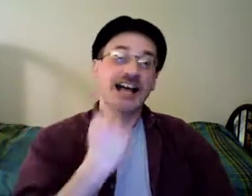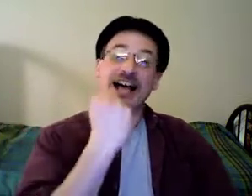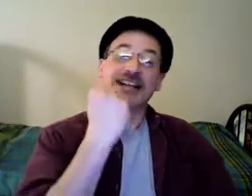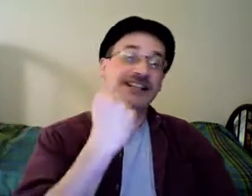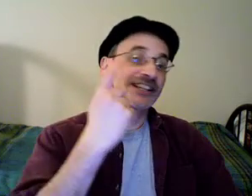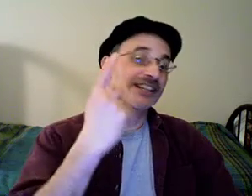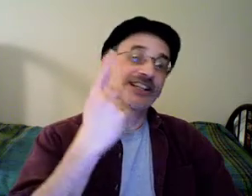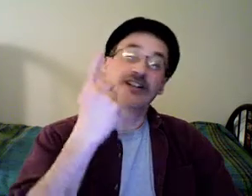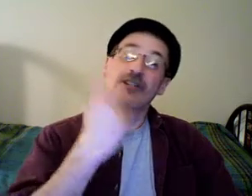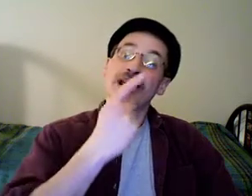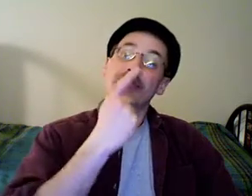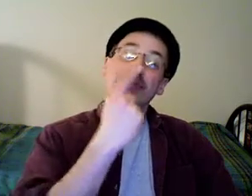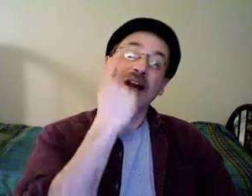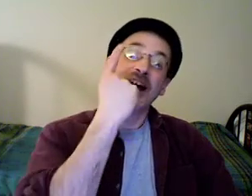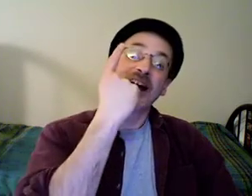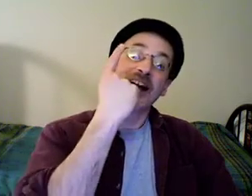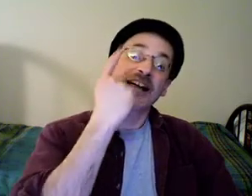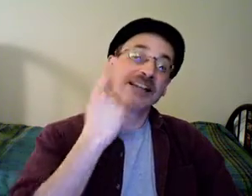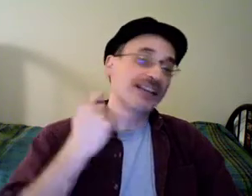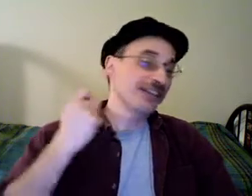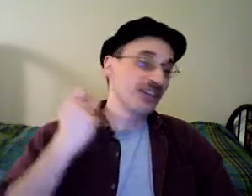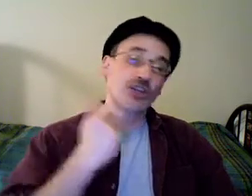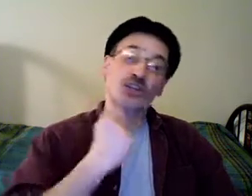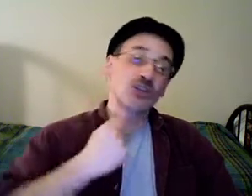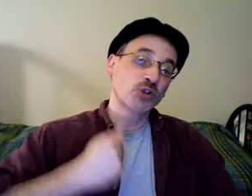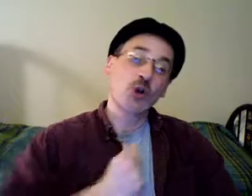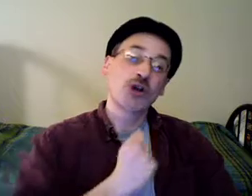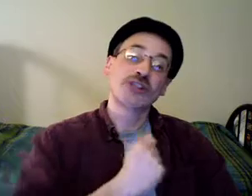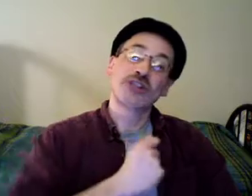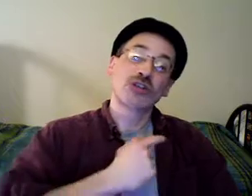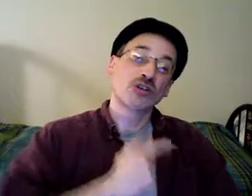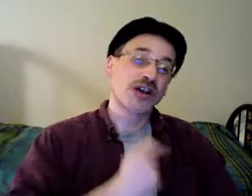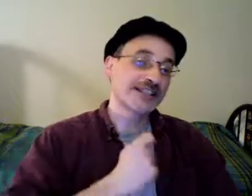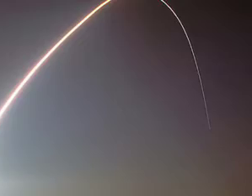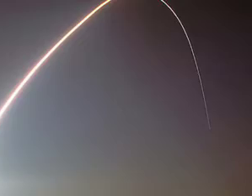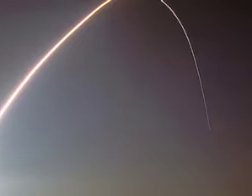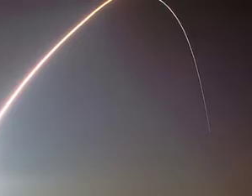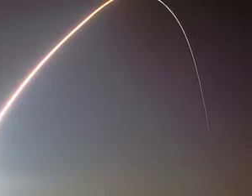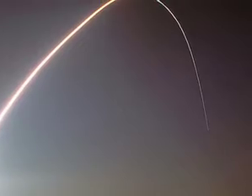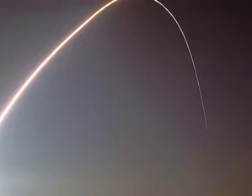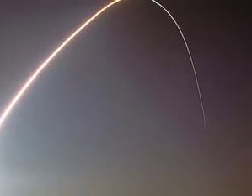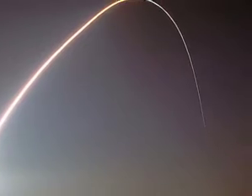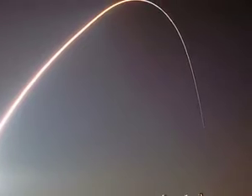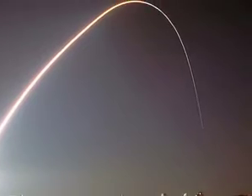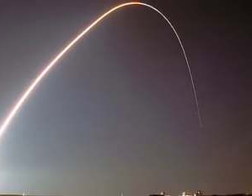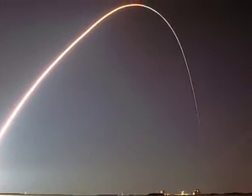is shining clear and bright. It soars across the